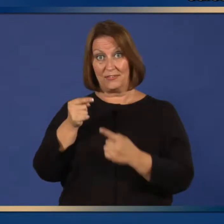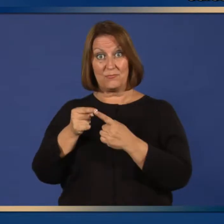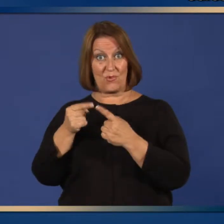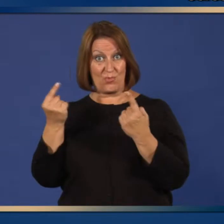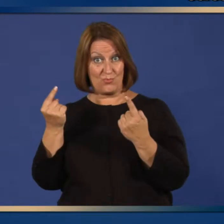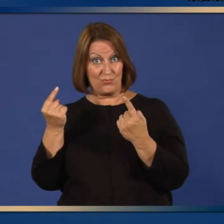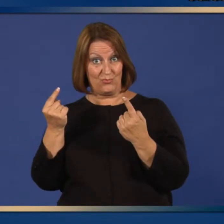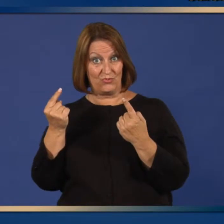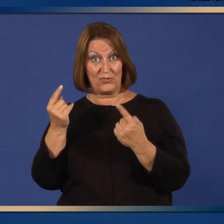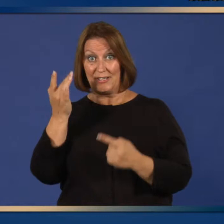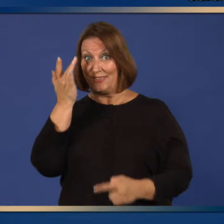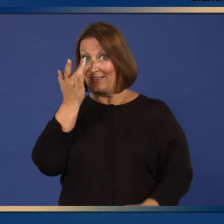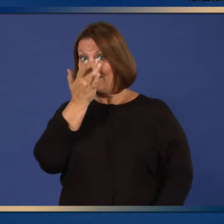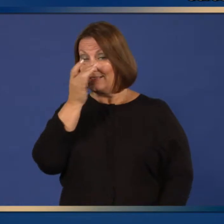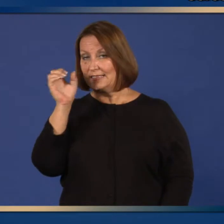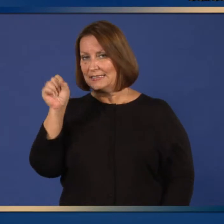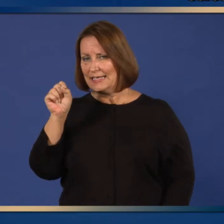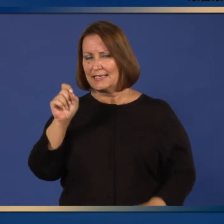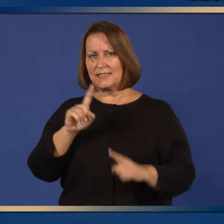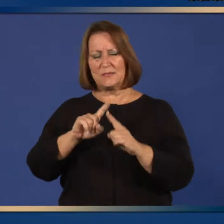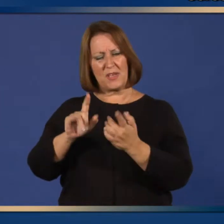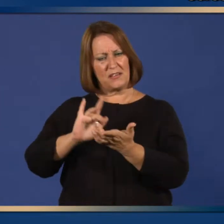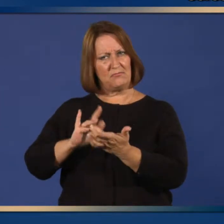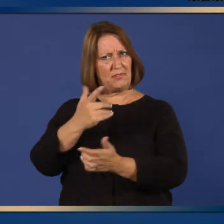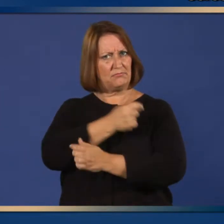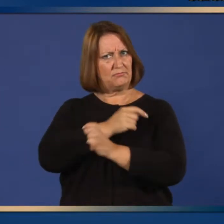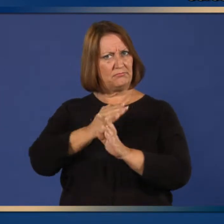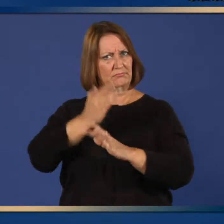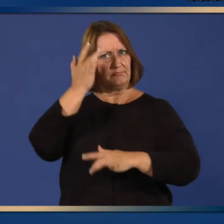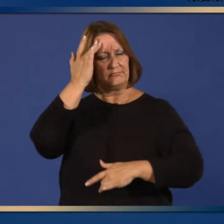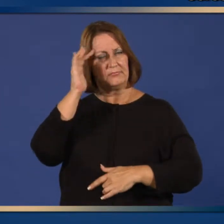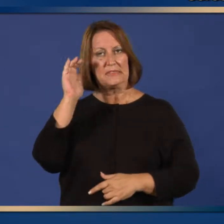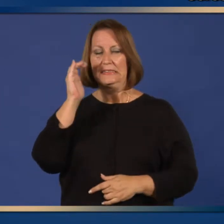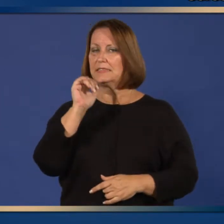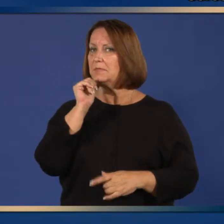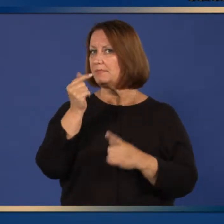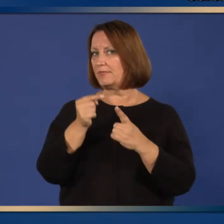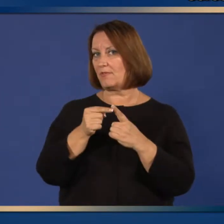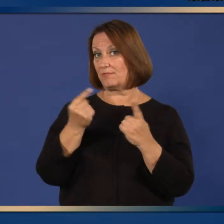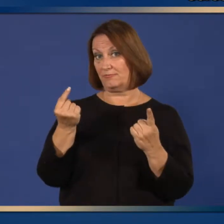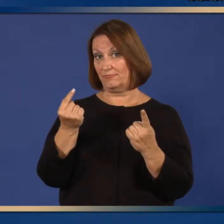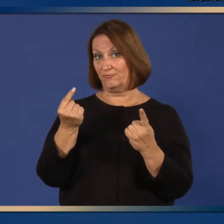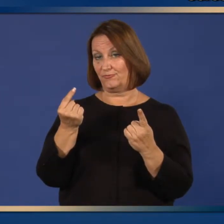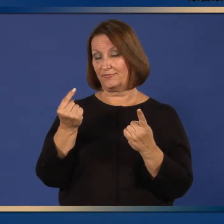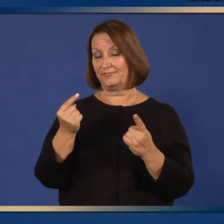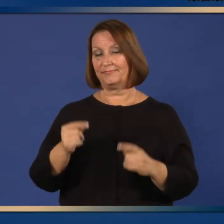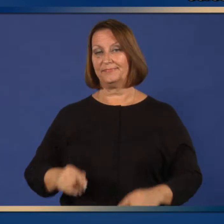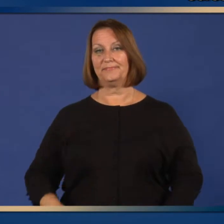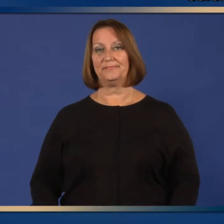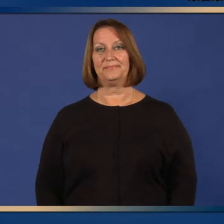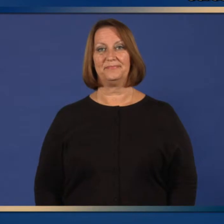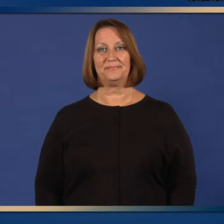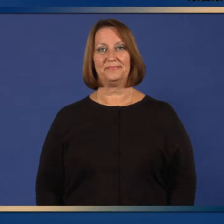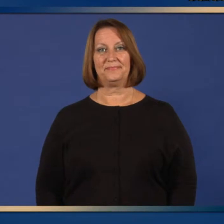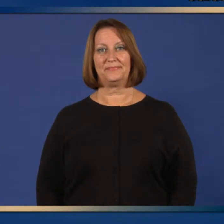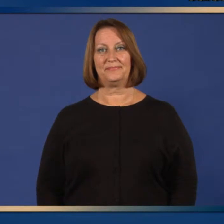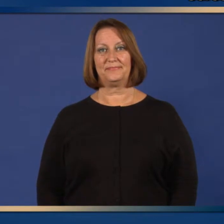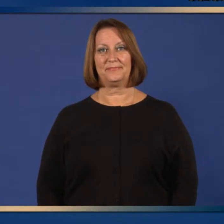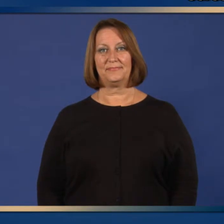solution do not have reactions to thimerosal when it is used in vaccines.